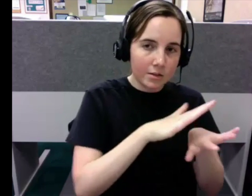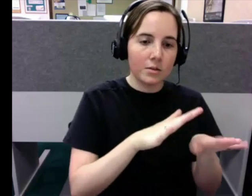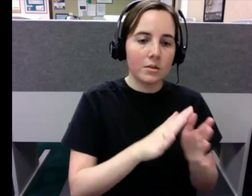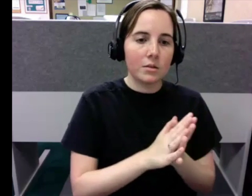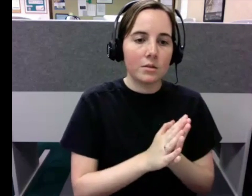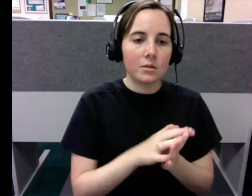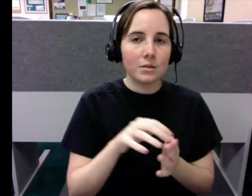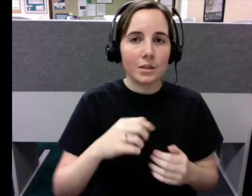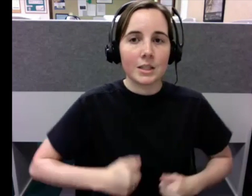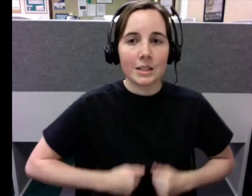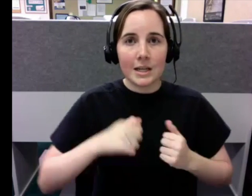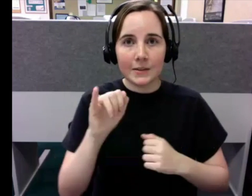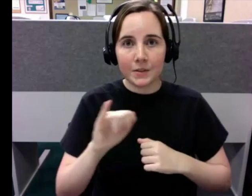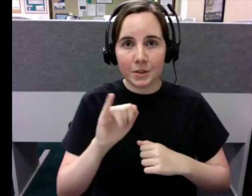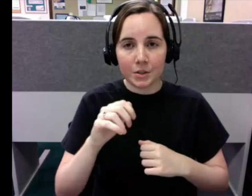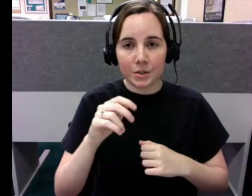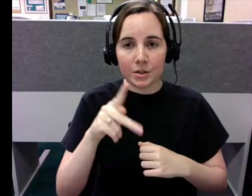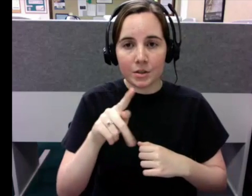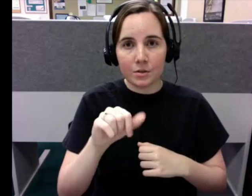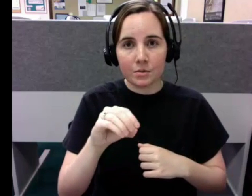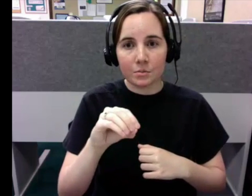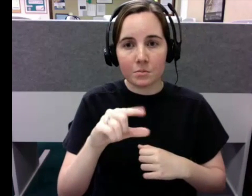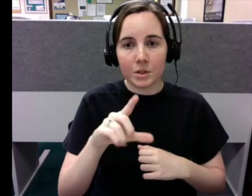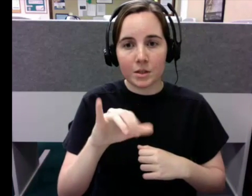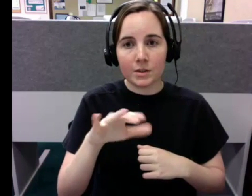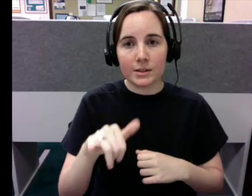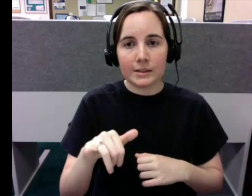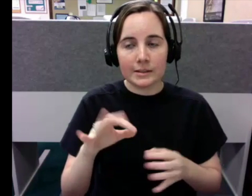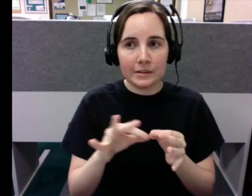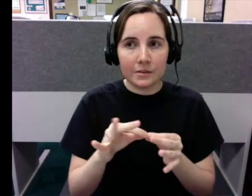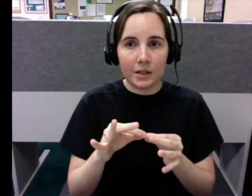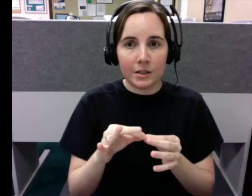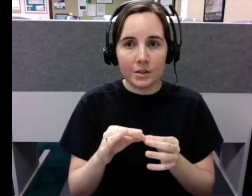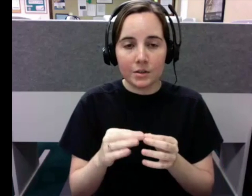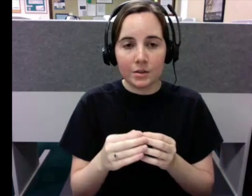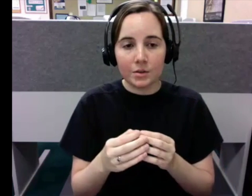life insurance policies with a face value of $1,500 or less,